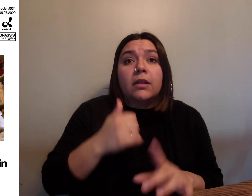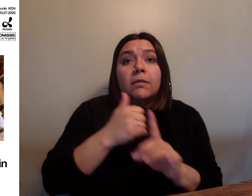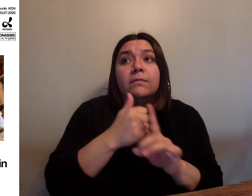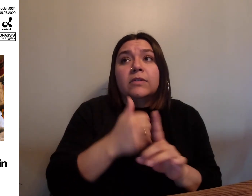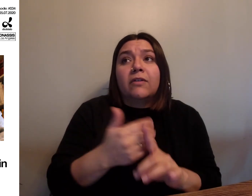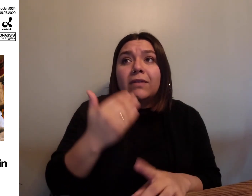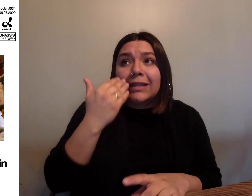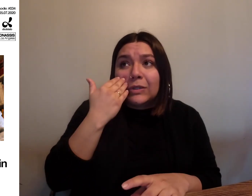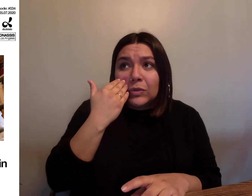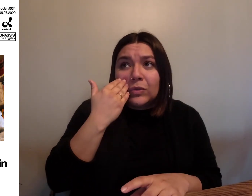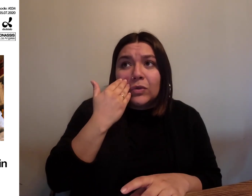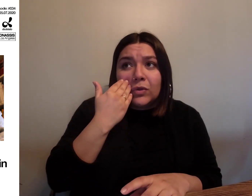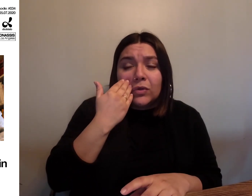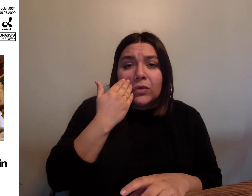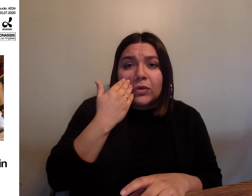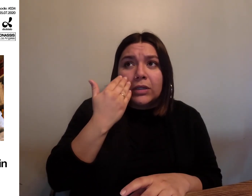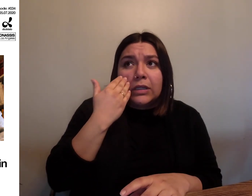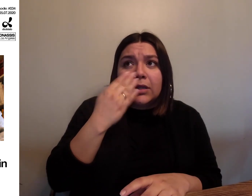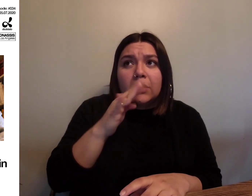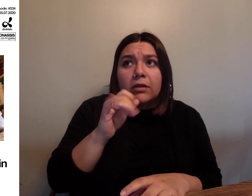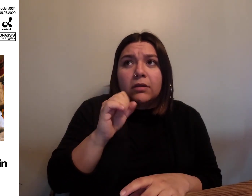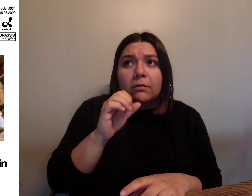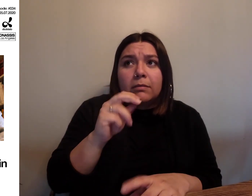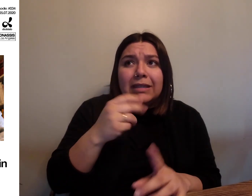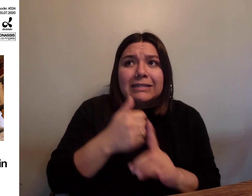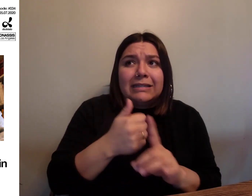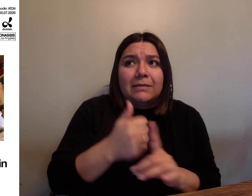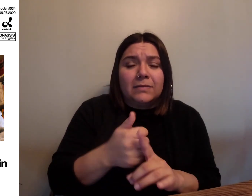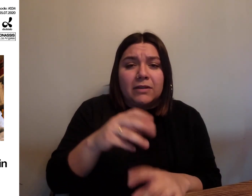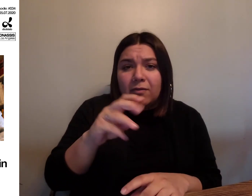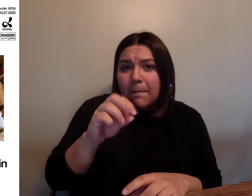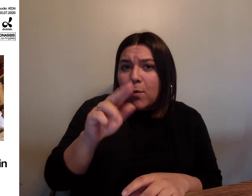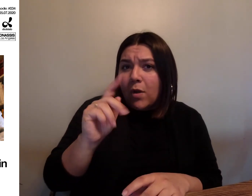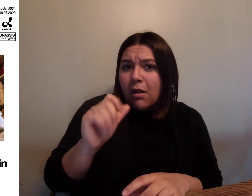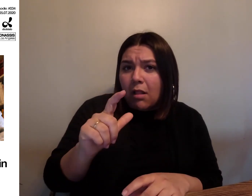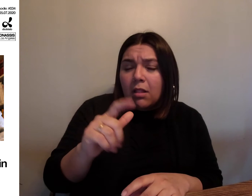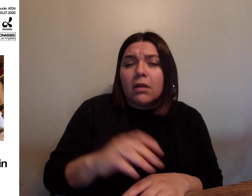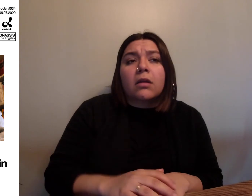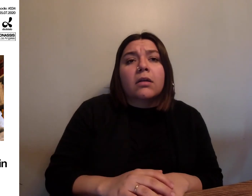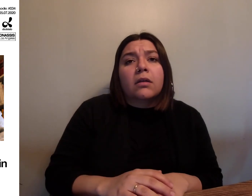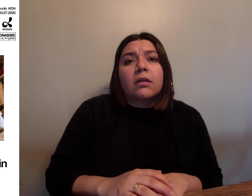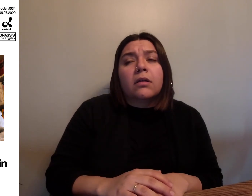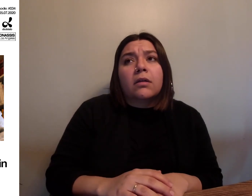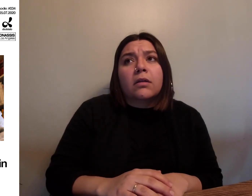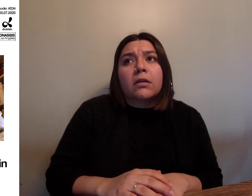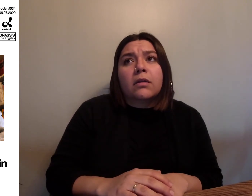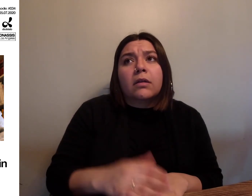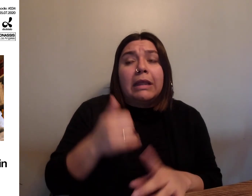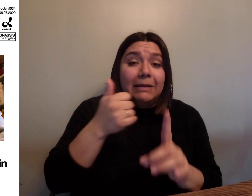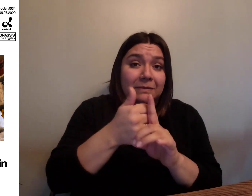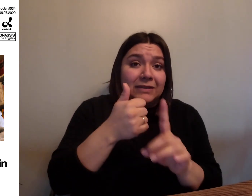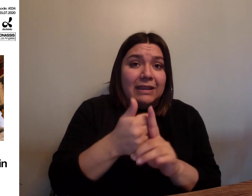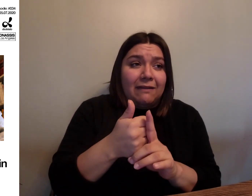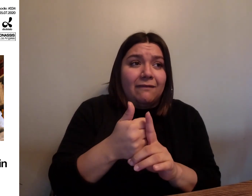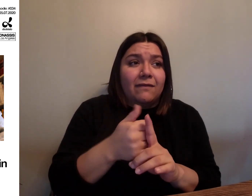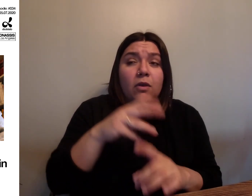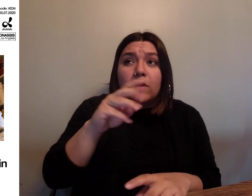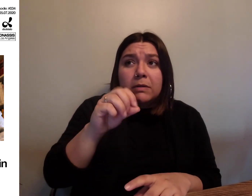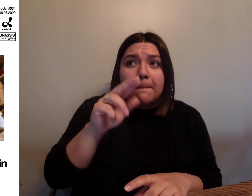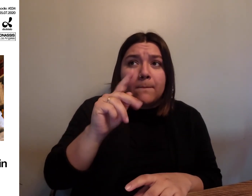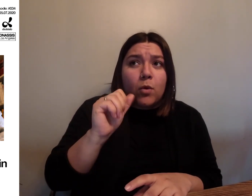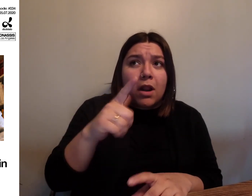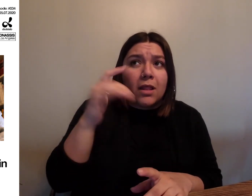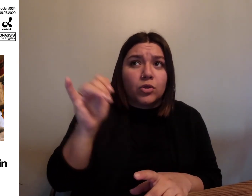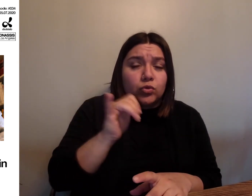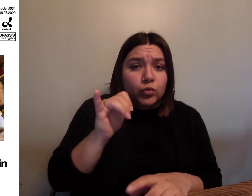he knew that the bison was mortal, and he himself was mortal